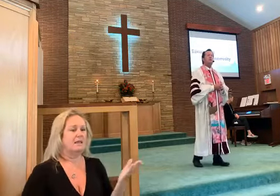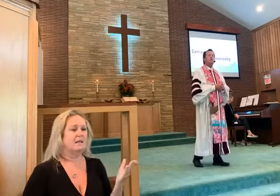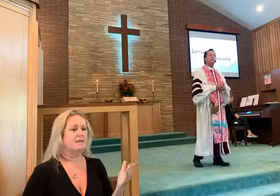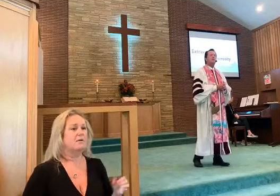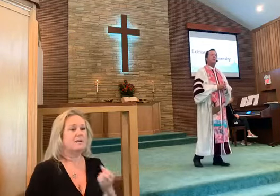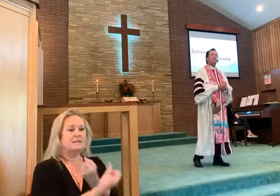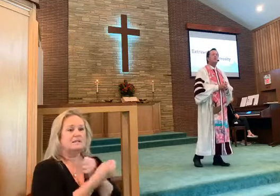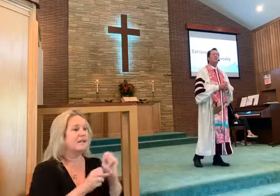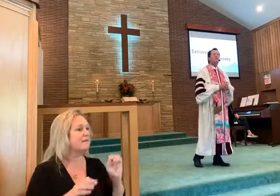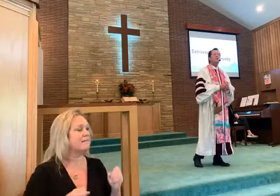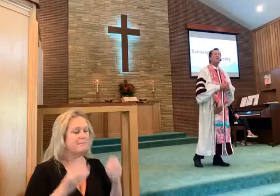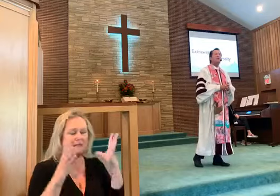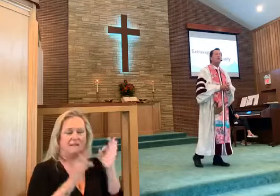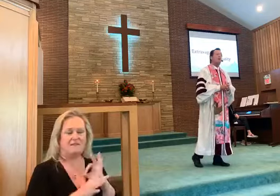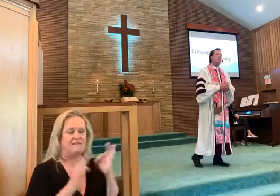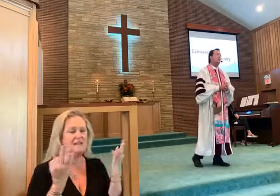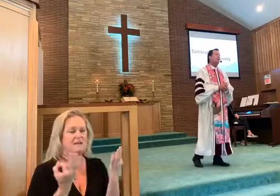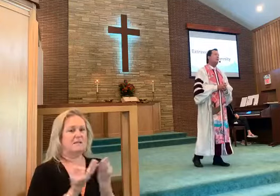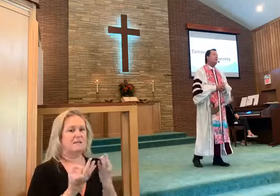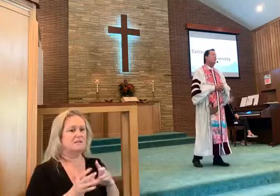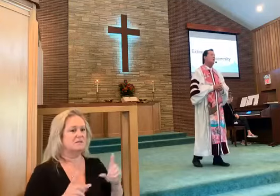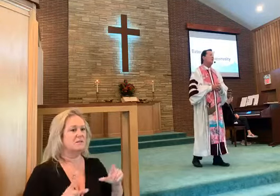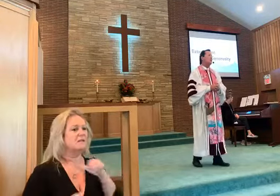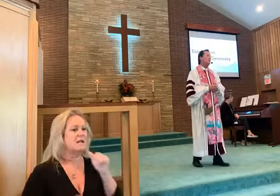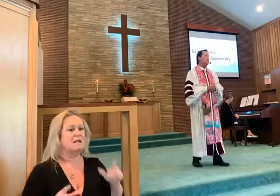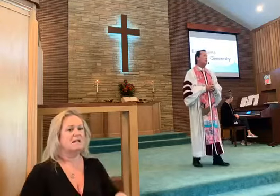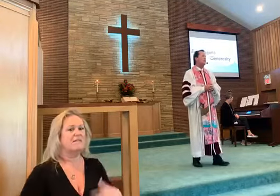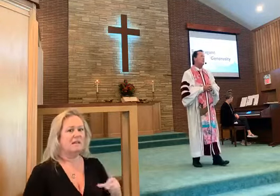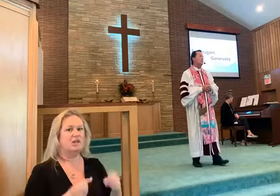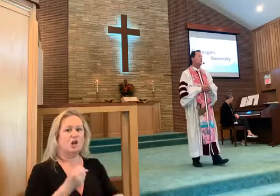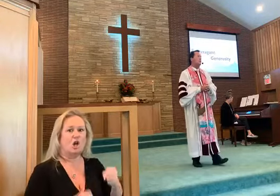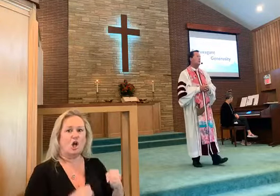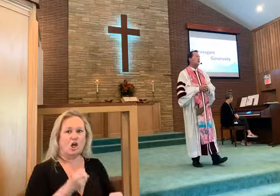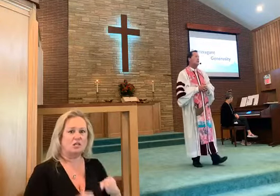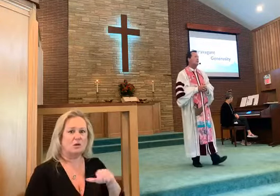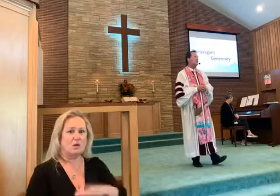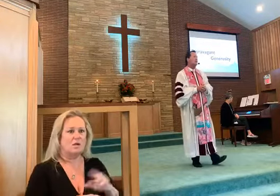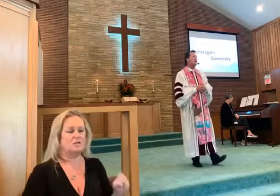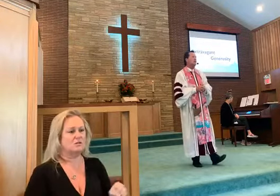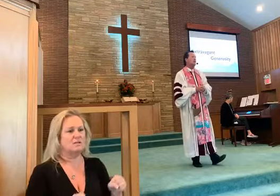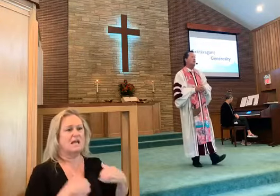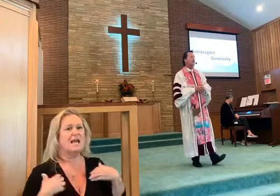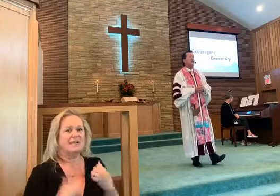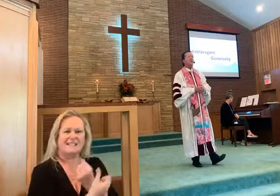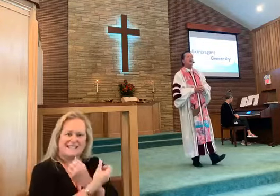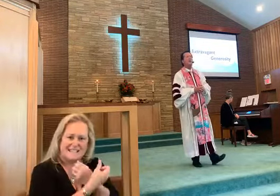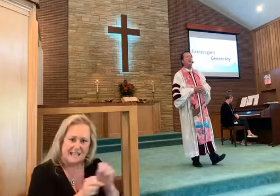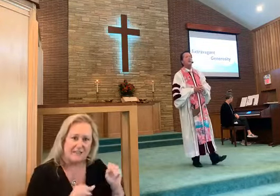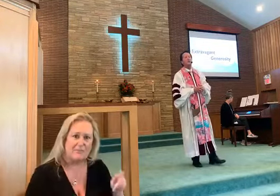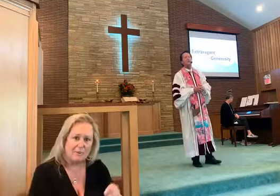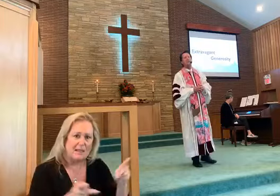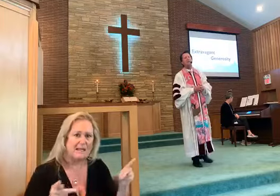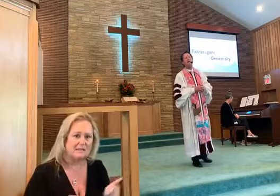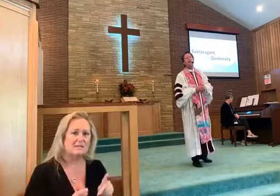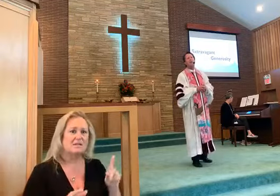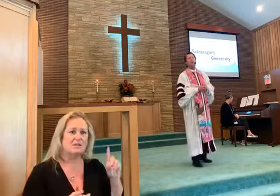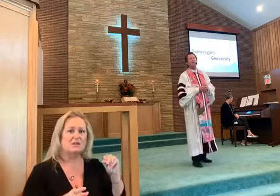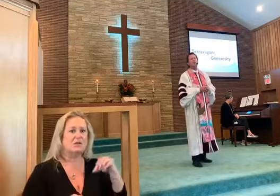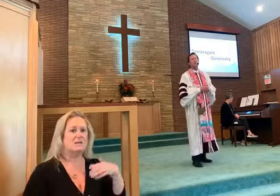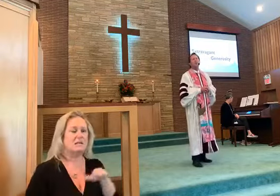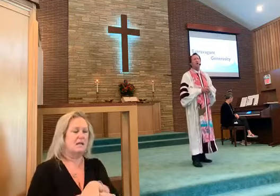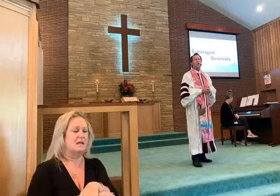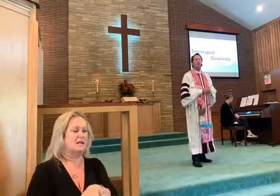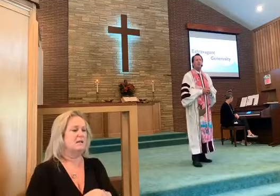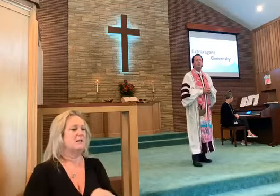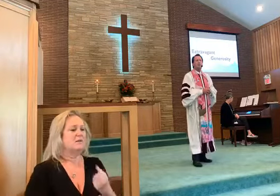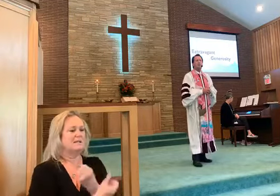families who, instead of living in their cars or on the streets, have a safe place to go at night. We save lives of people